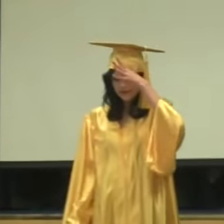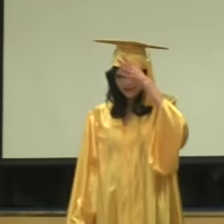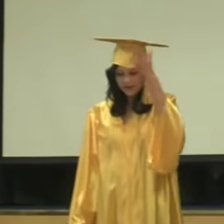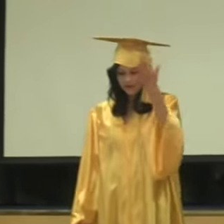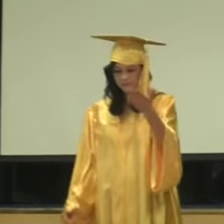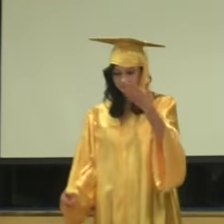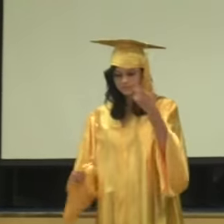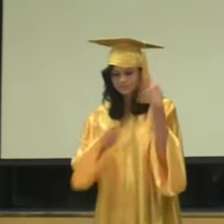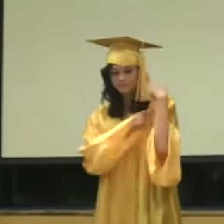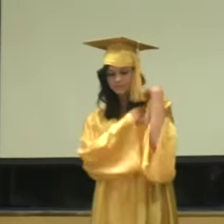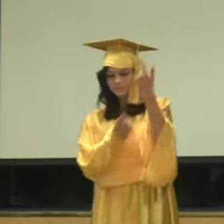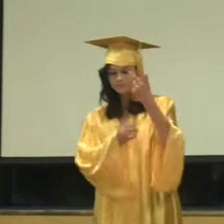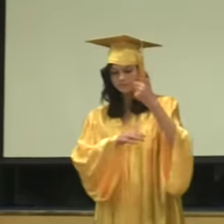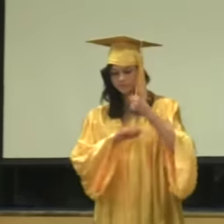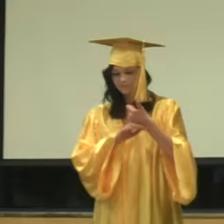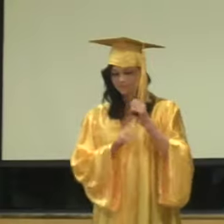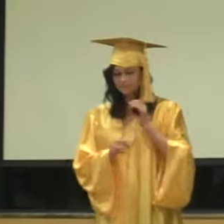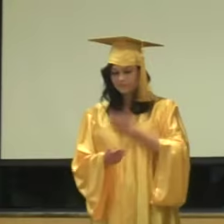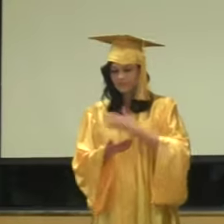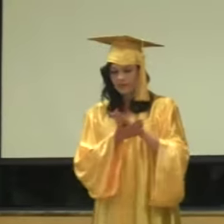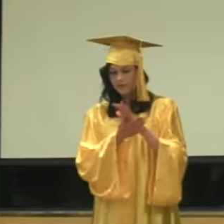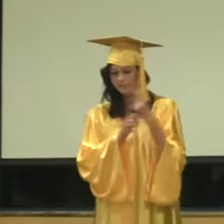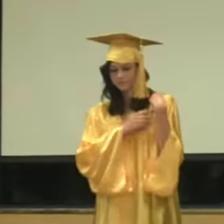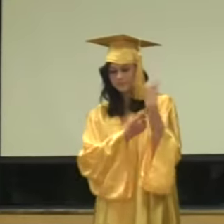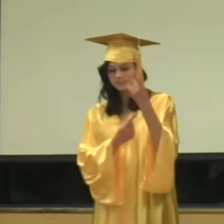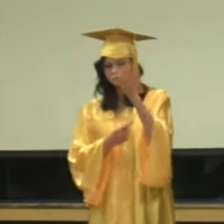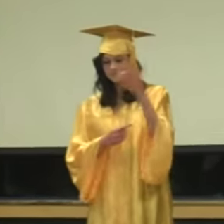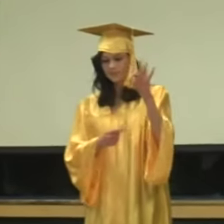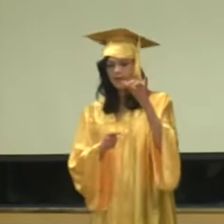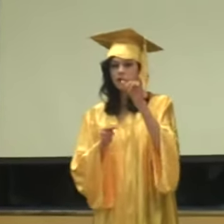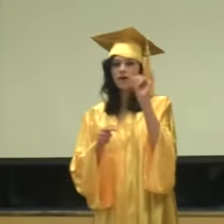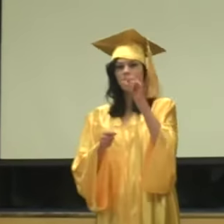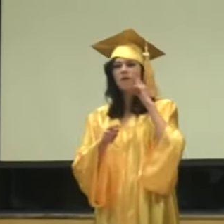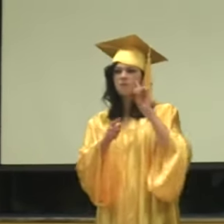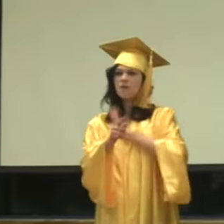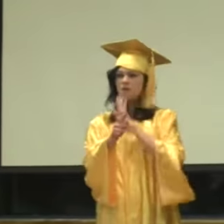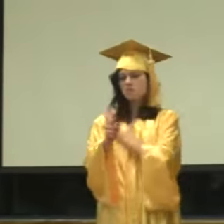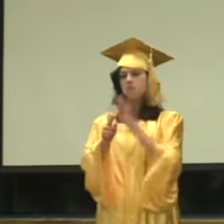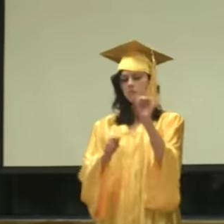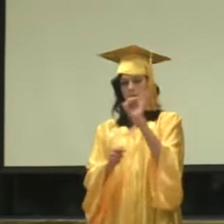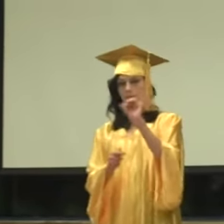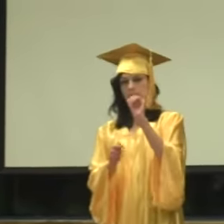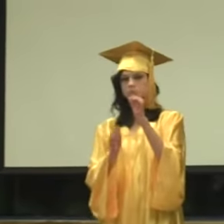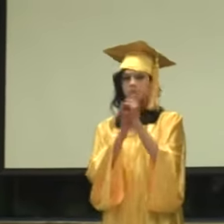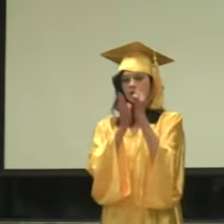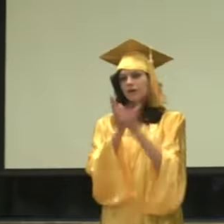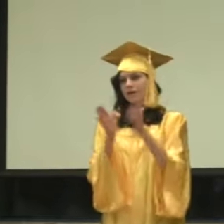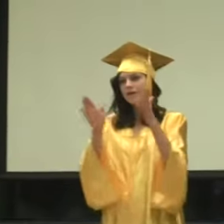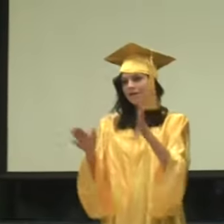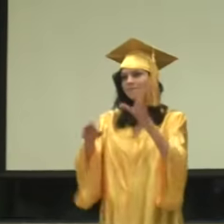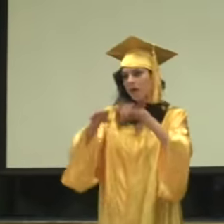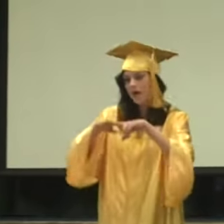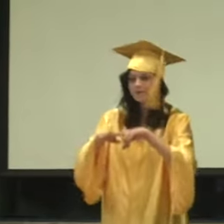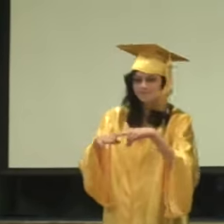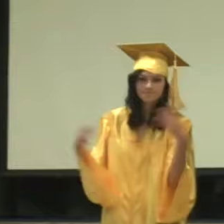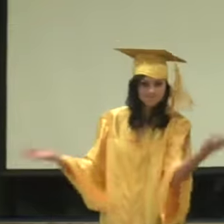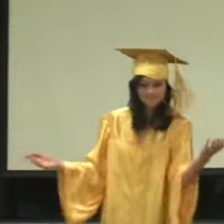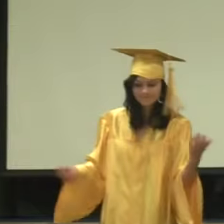My dad has done so much to help set up JMS with Jeff, and they both did so much work,